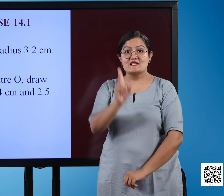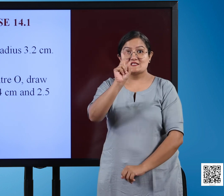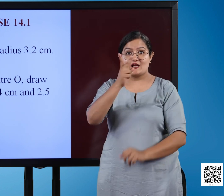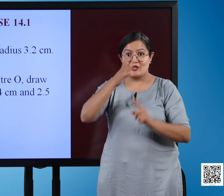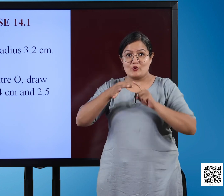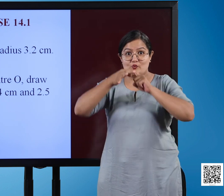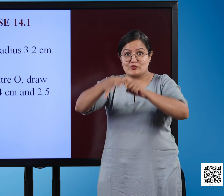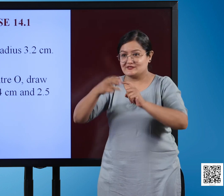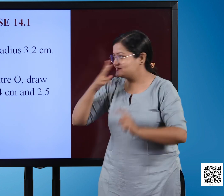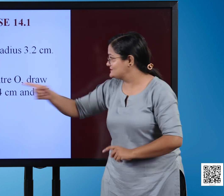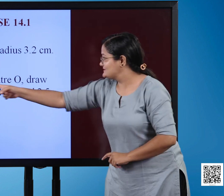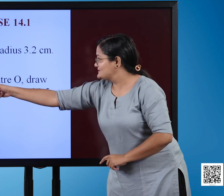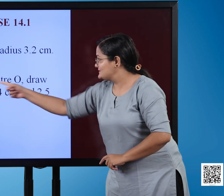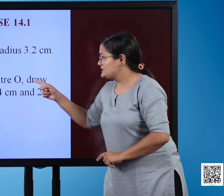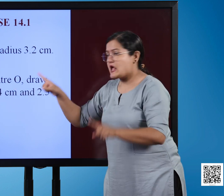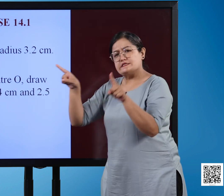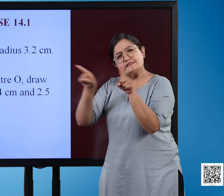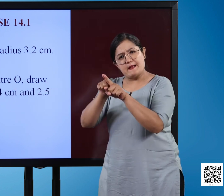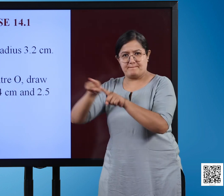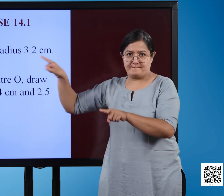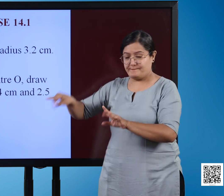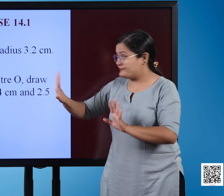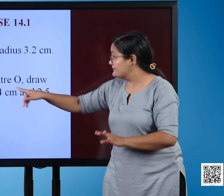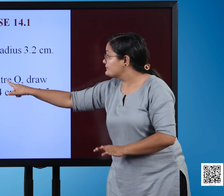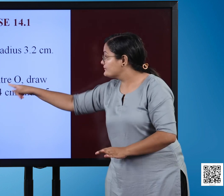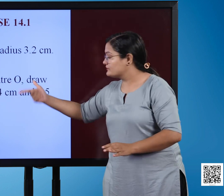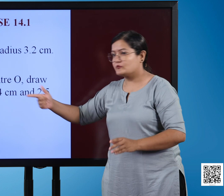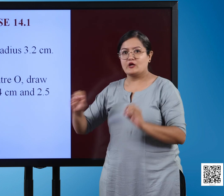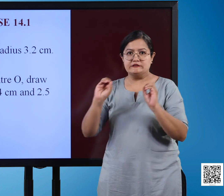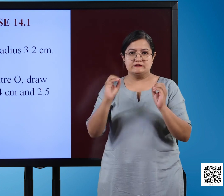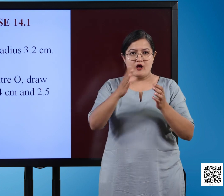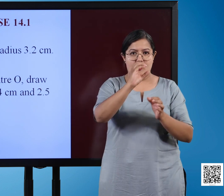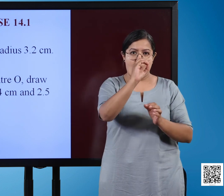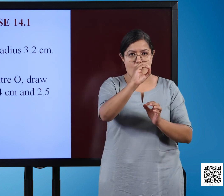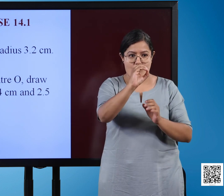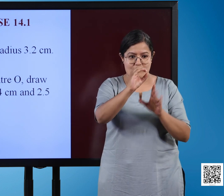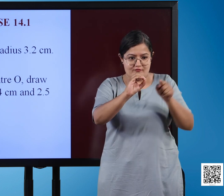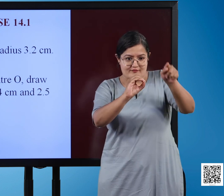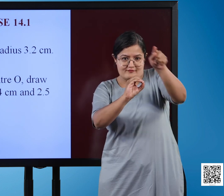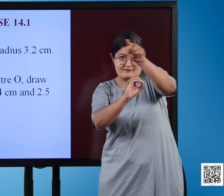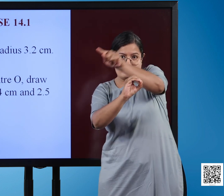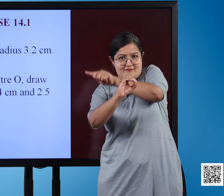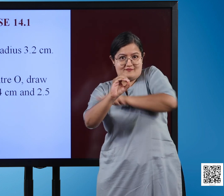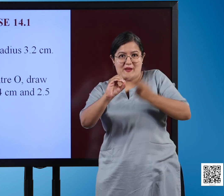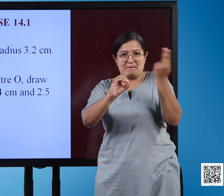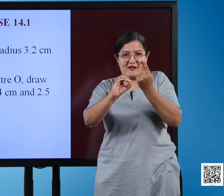2. With the same center O, draw 2 circles of radii 4 centimeters